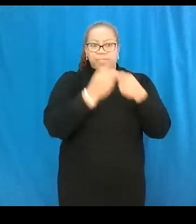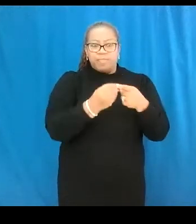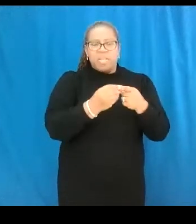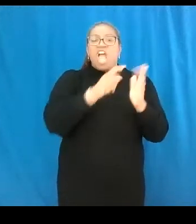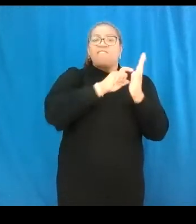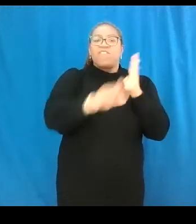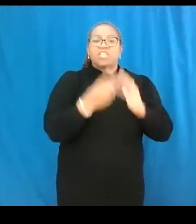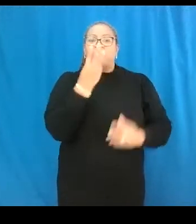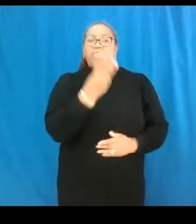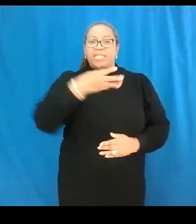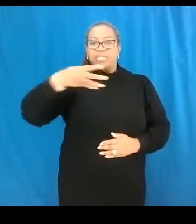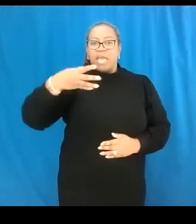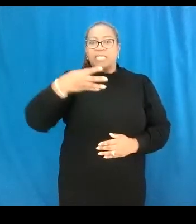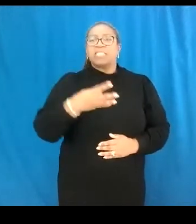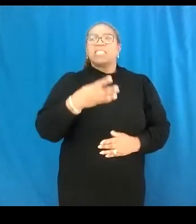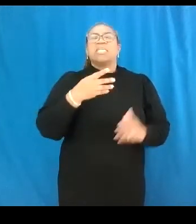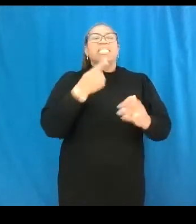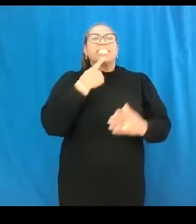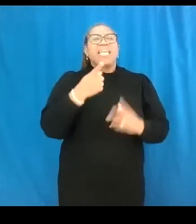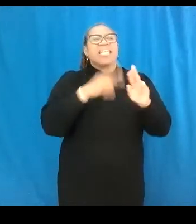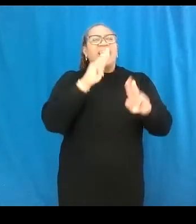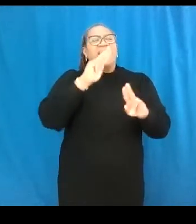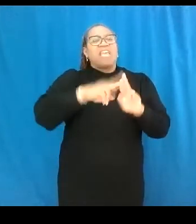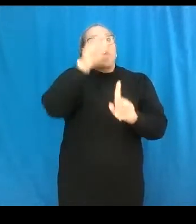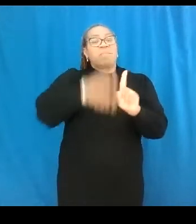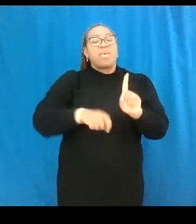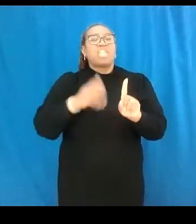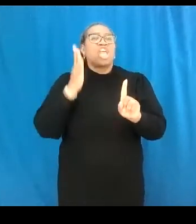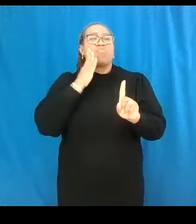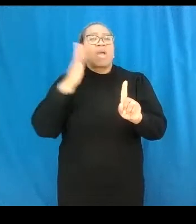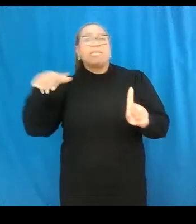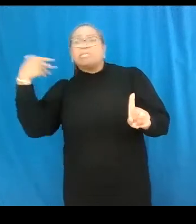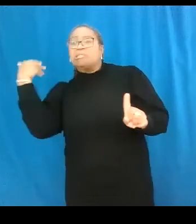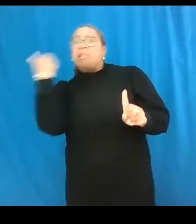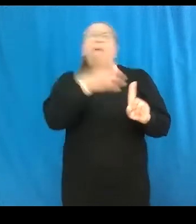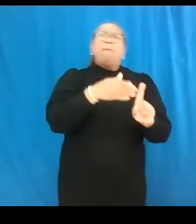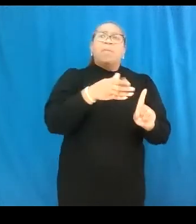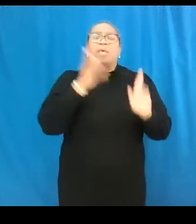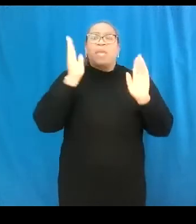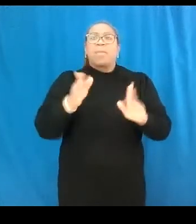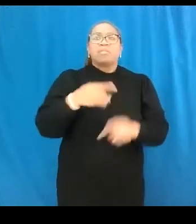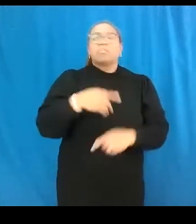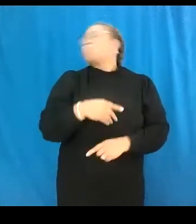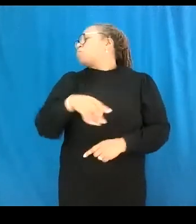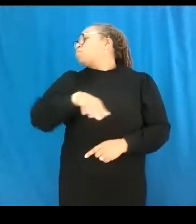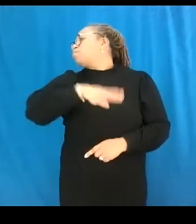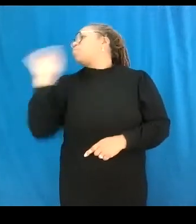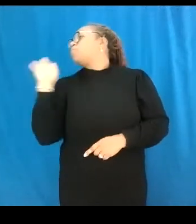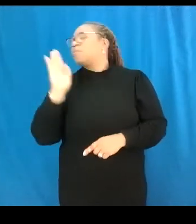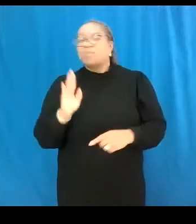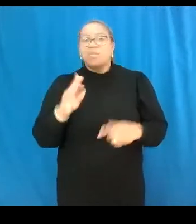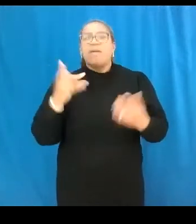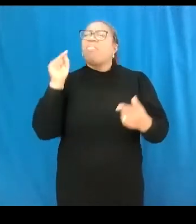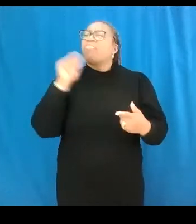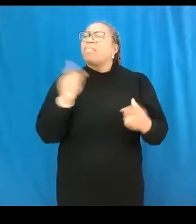39. It says, if anyone slaps you on the right cheek, turn to them the other cheek also. So this refers to